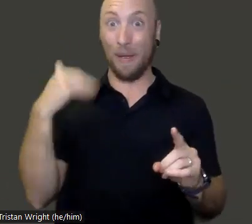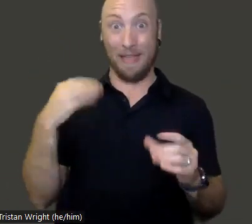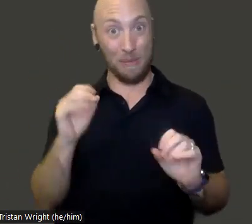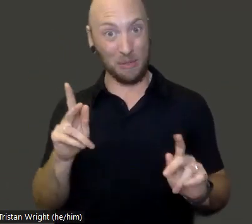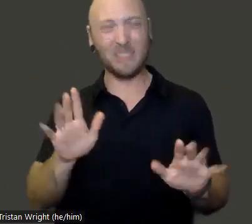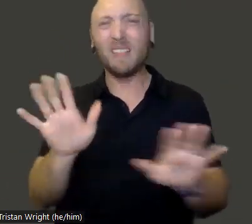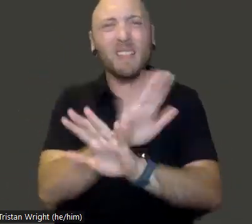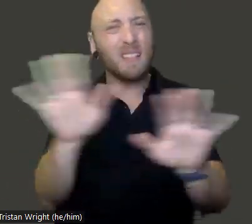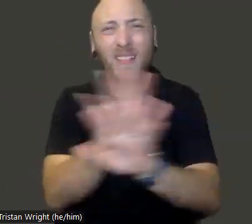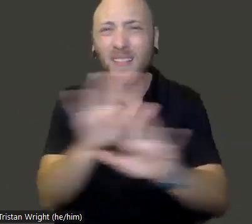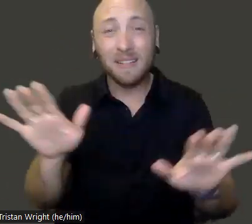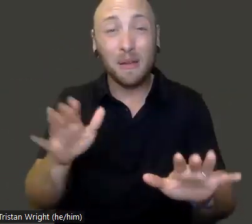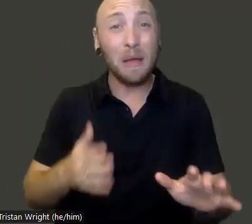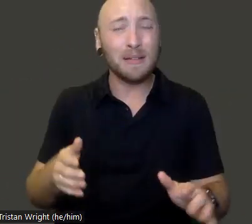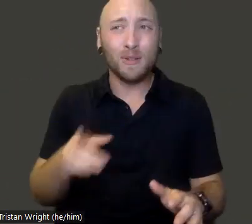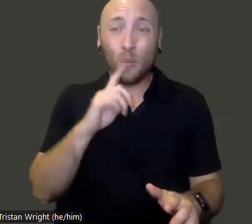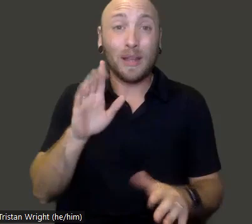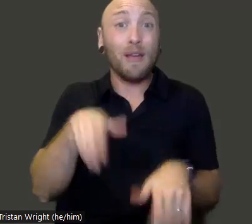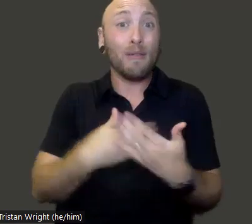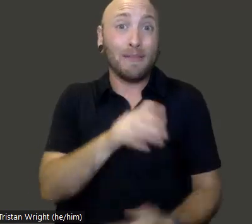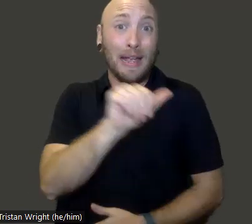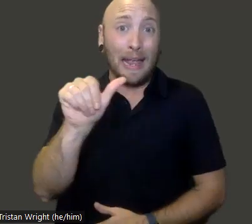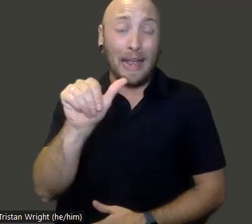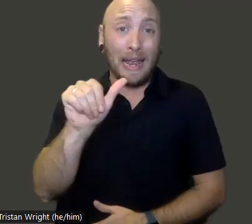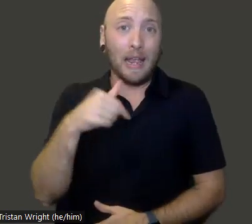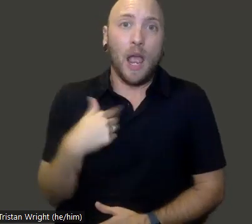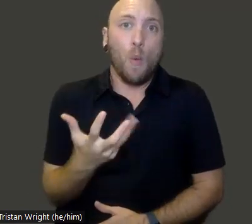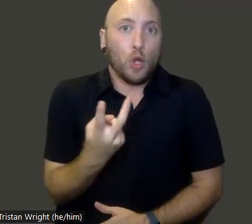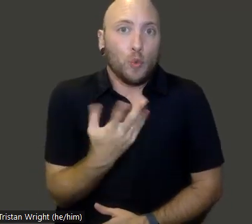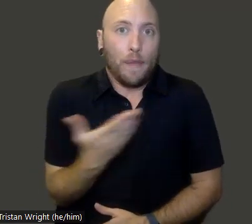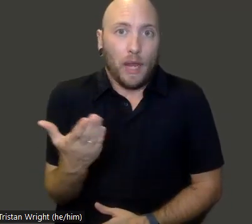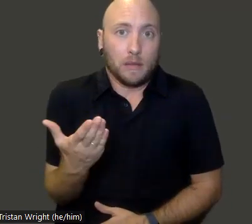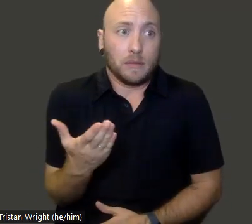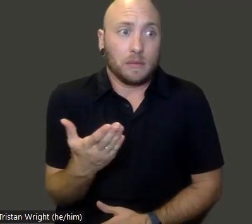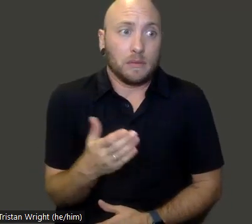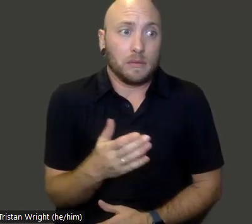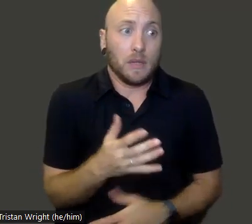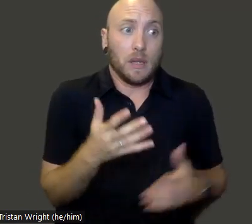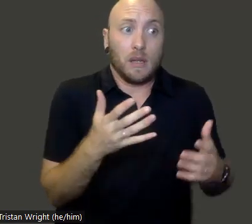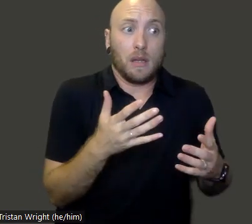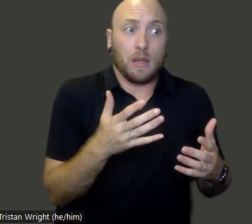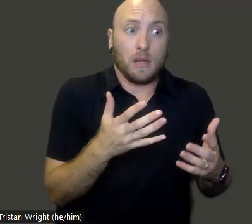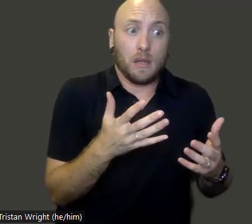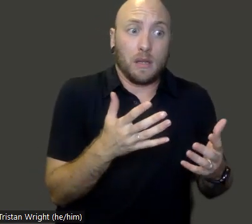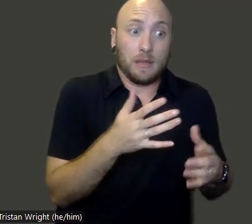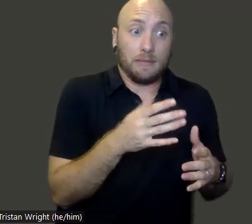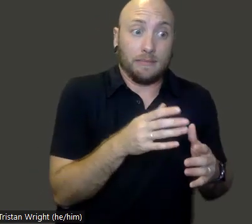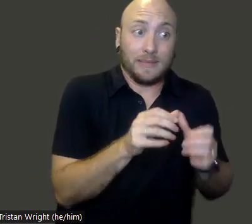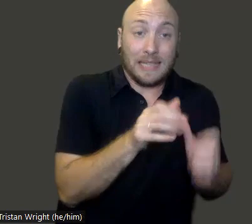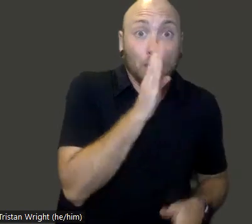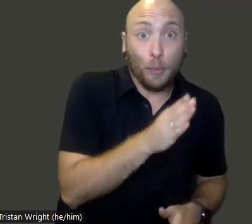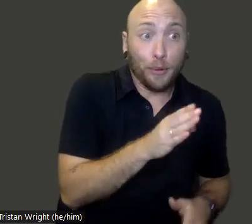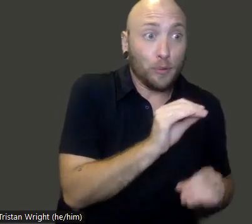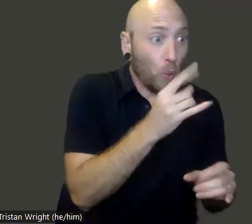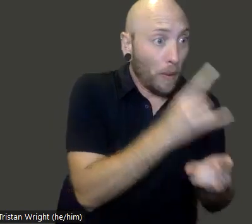none of that was what I was thinking about when I got here. All I wanted was to not drink to not want to blow my brains out. That's all I wanted when I